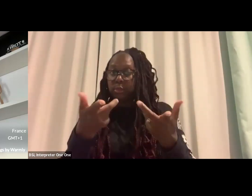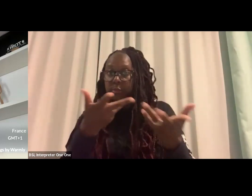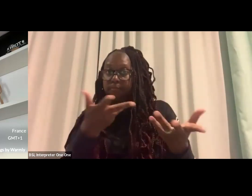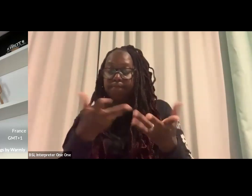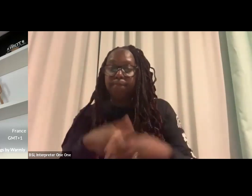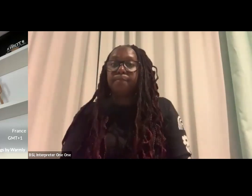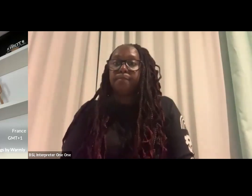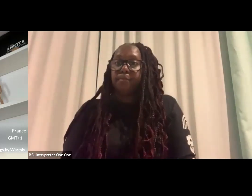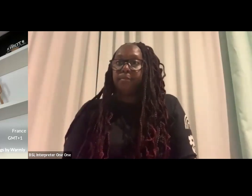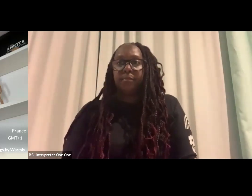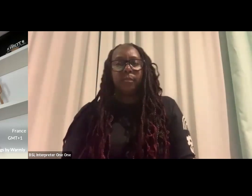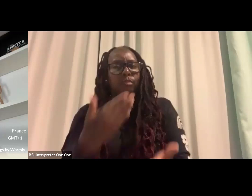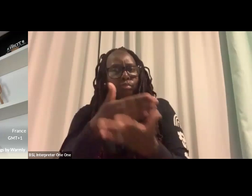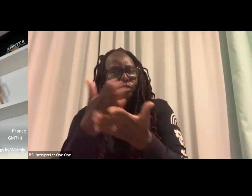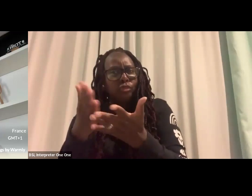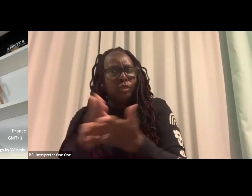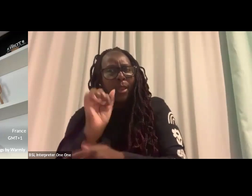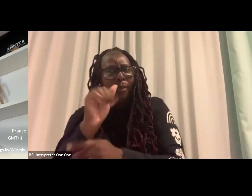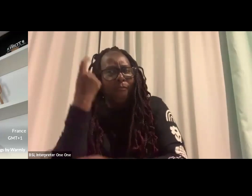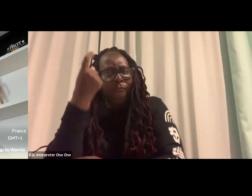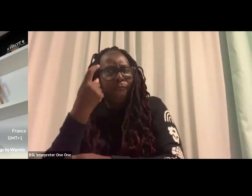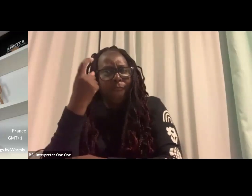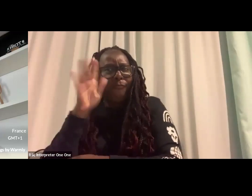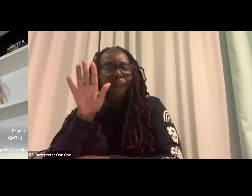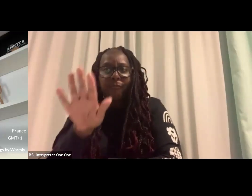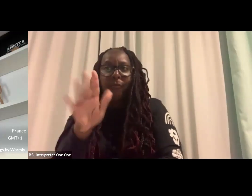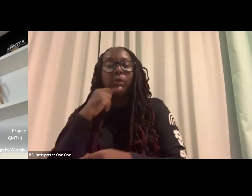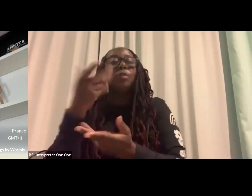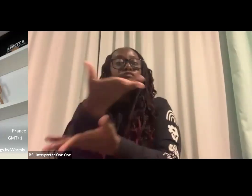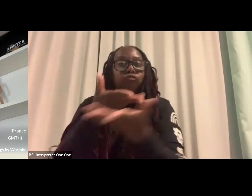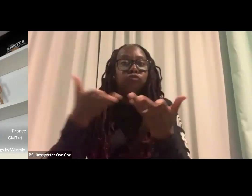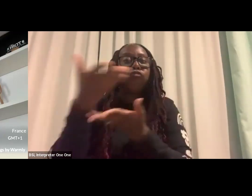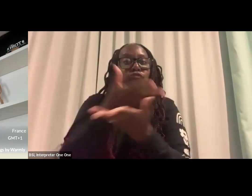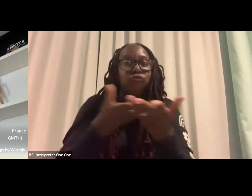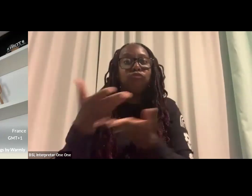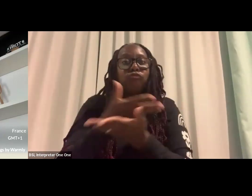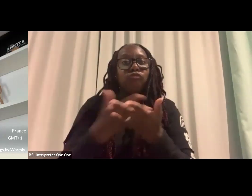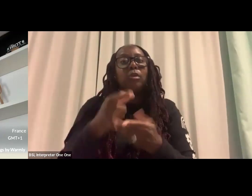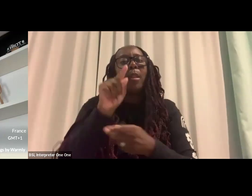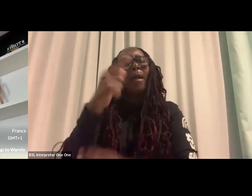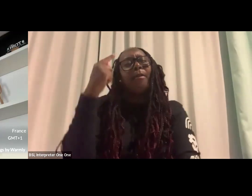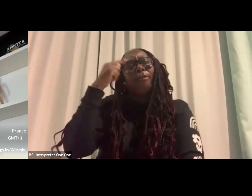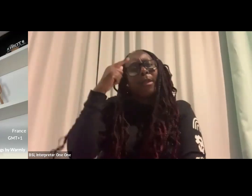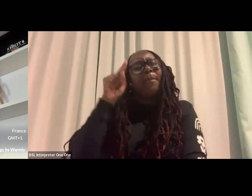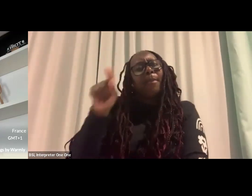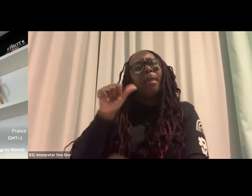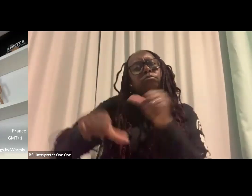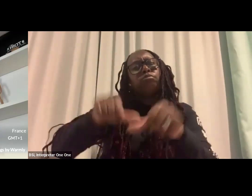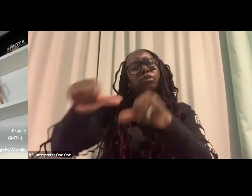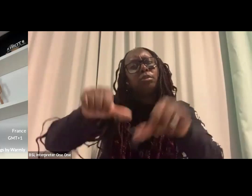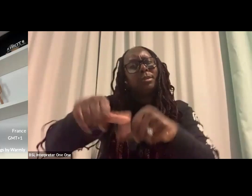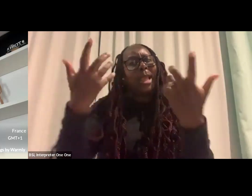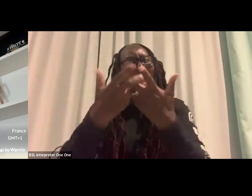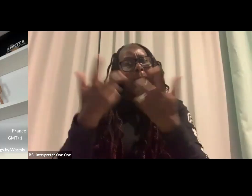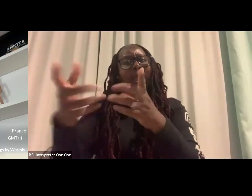depth. Share your thought cards that lead to discussion boards where you can reflect on how this relates